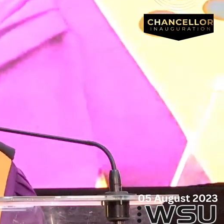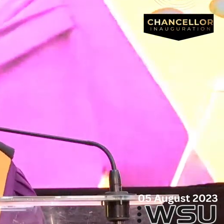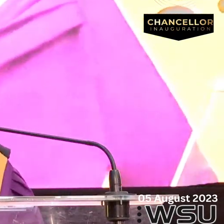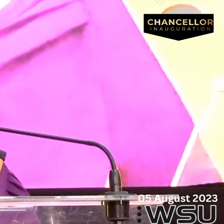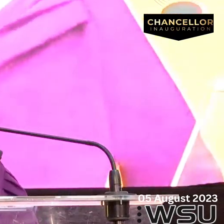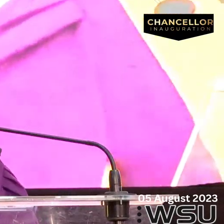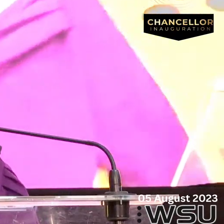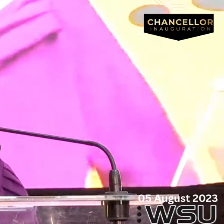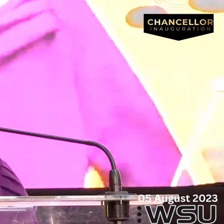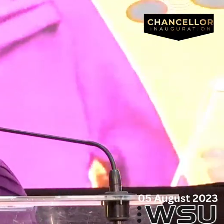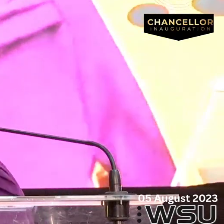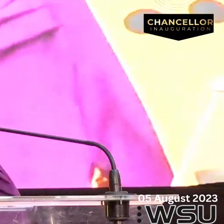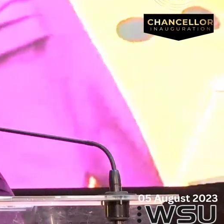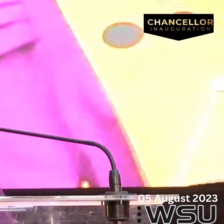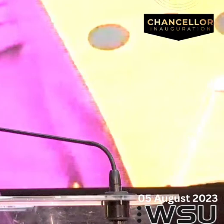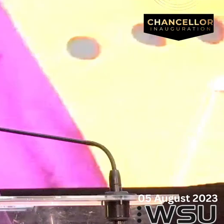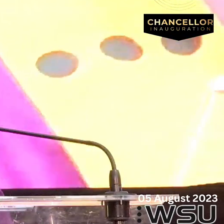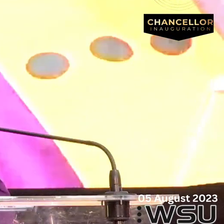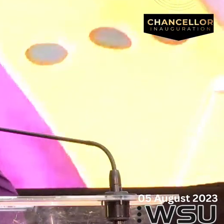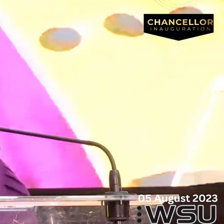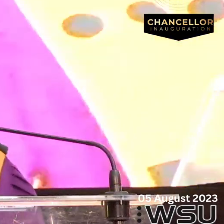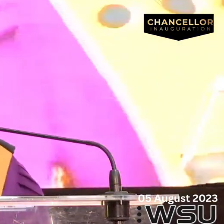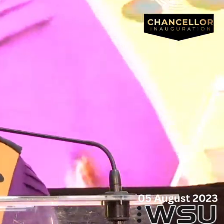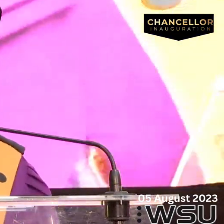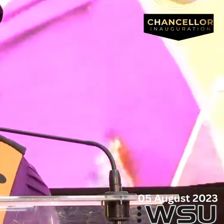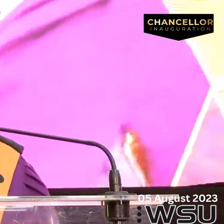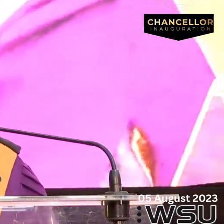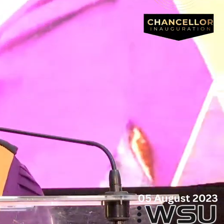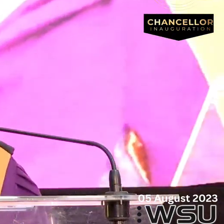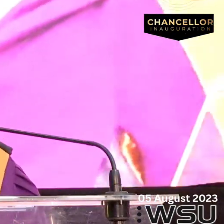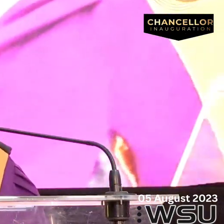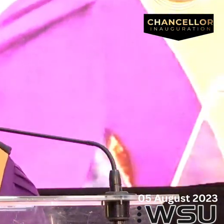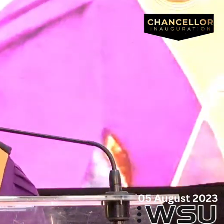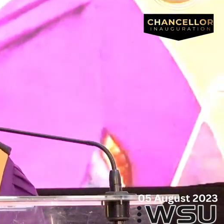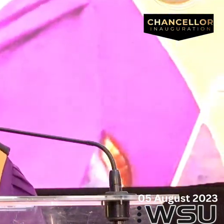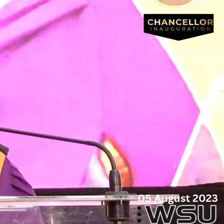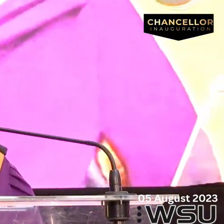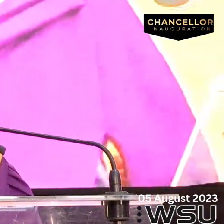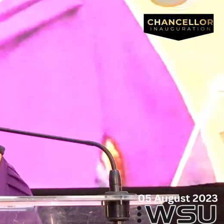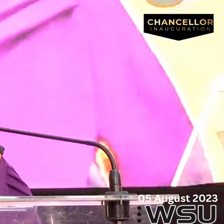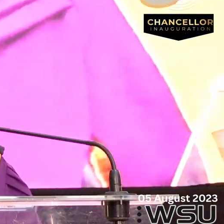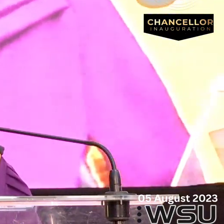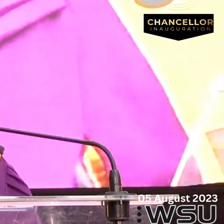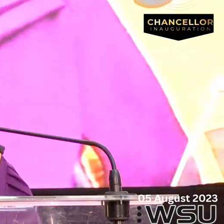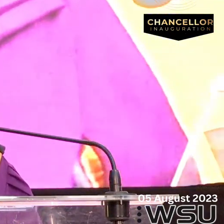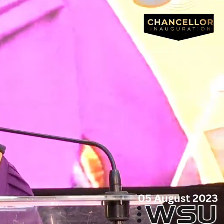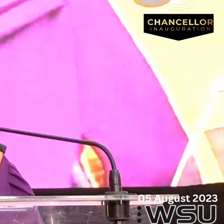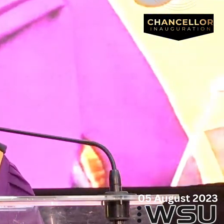That's